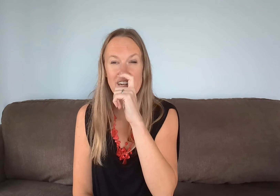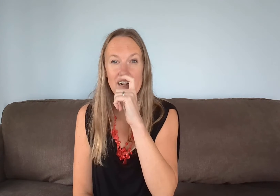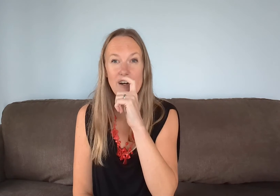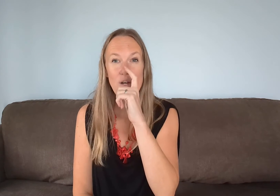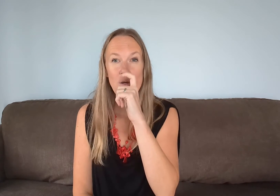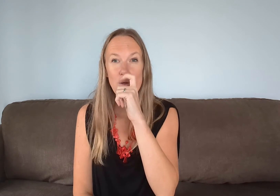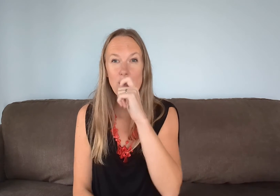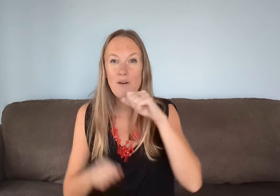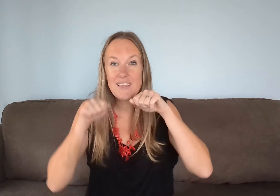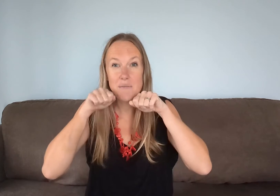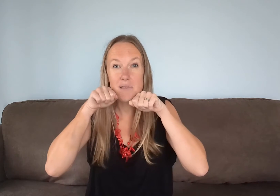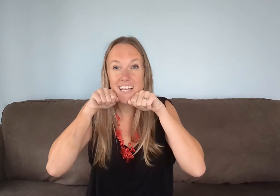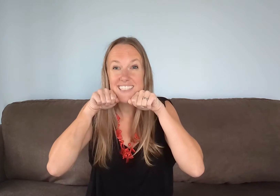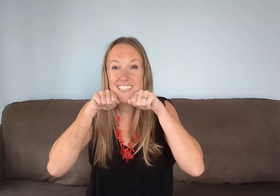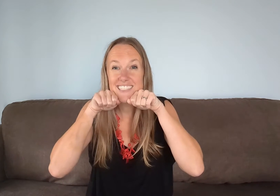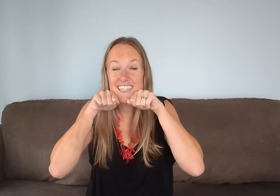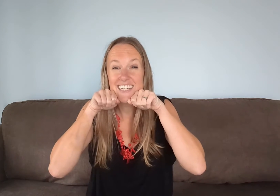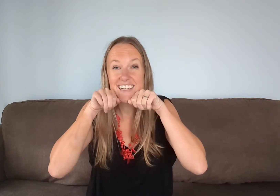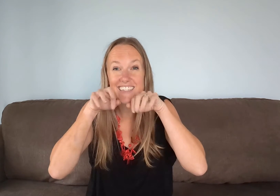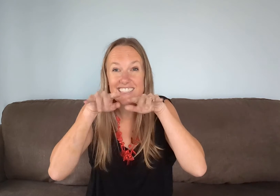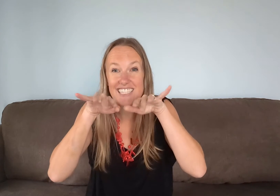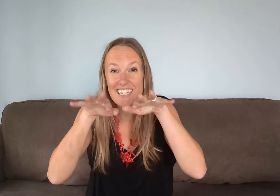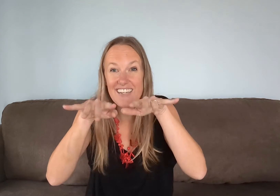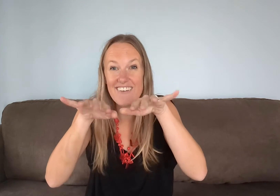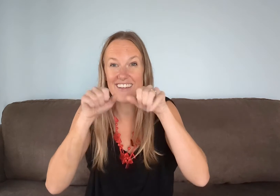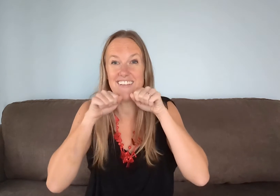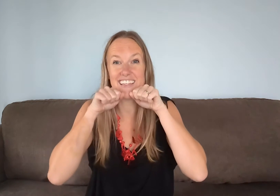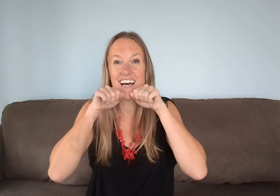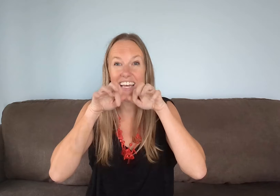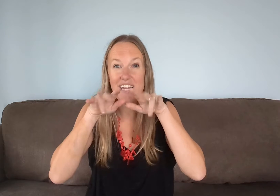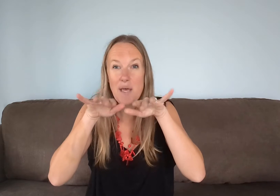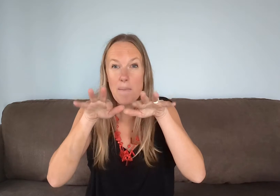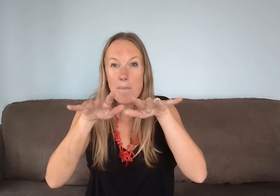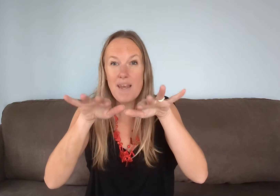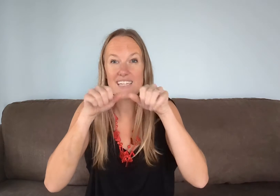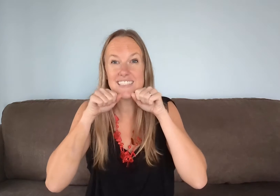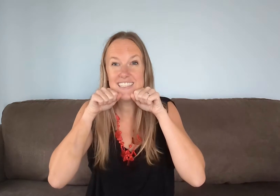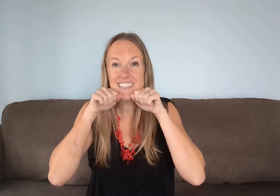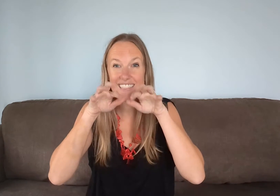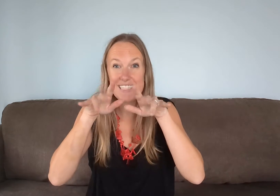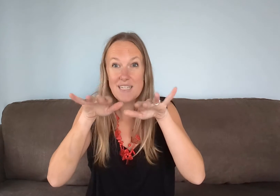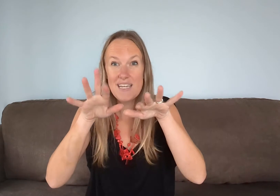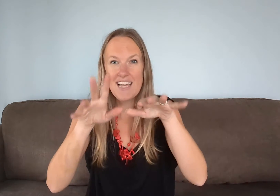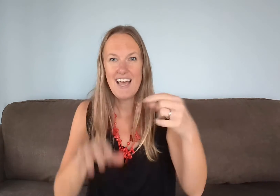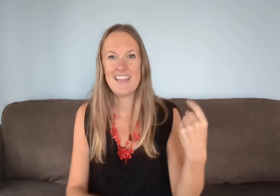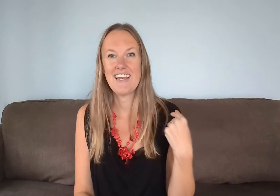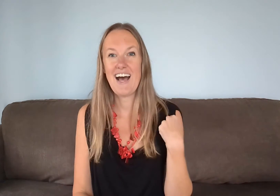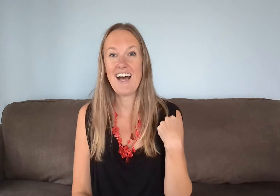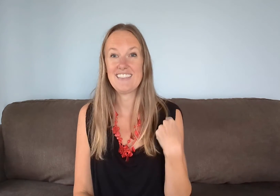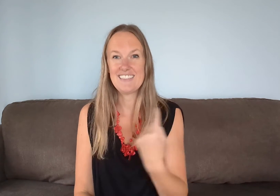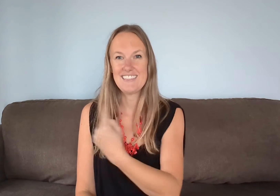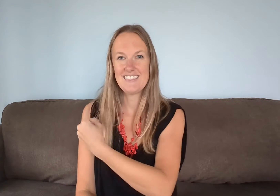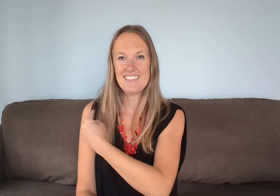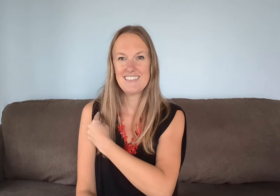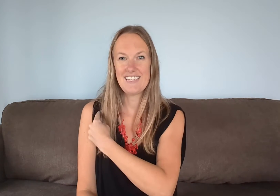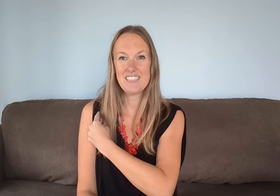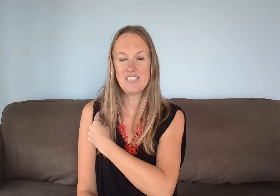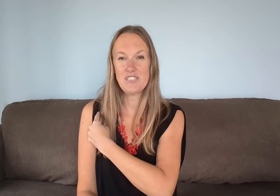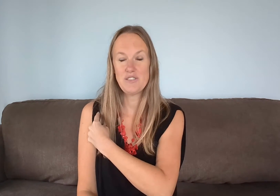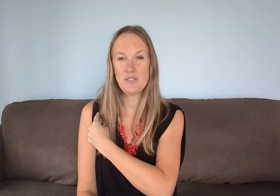finger. Who, and then blesses, starting here at your chin and going out like that. Blesses, and then us, touching your two